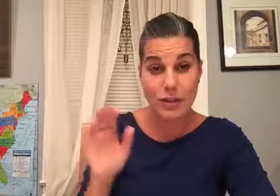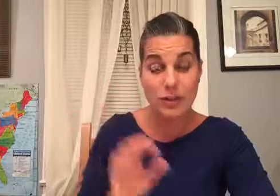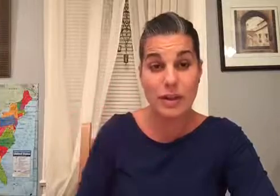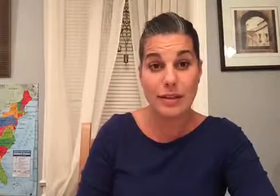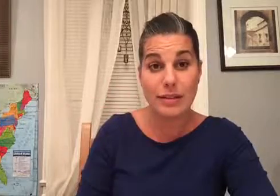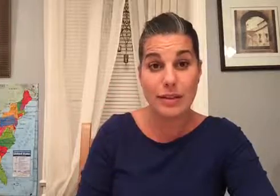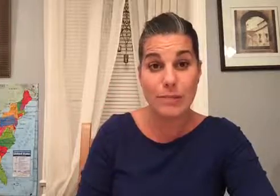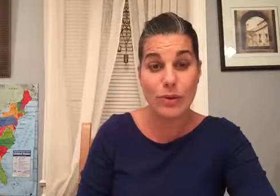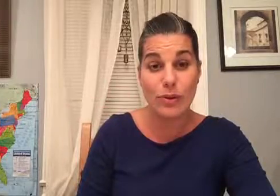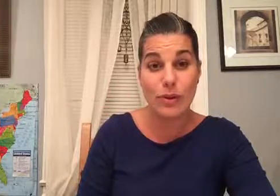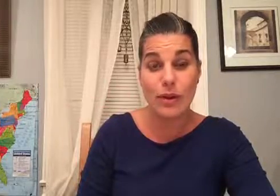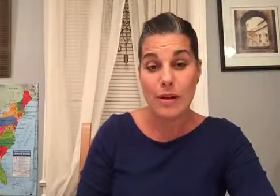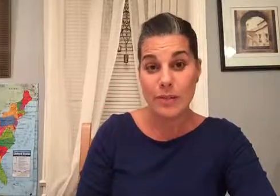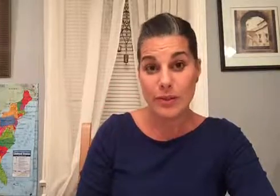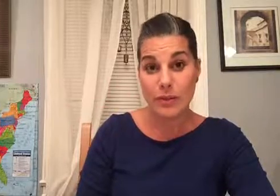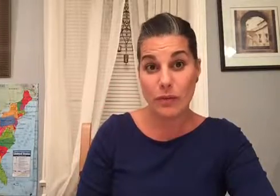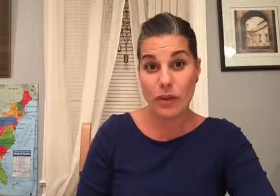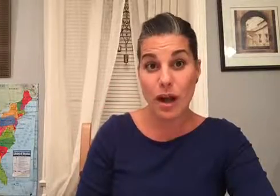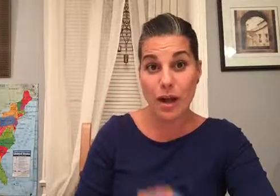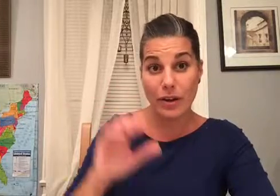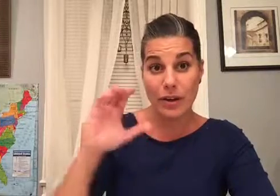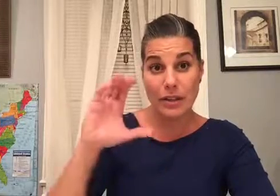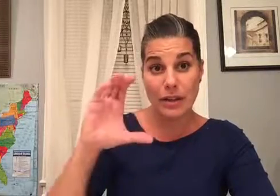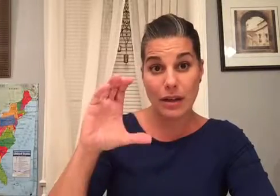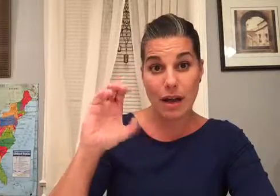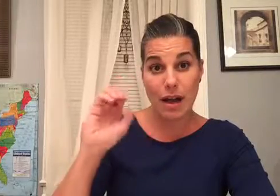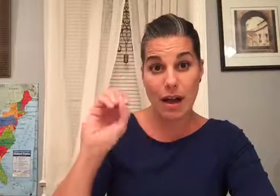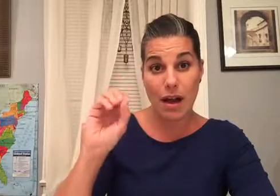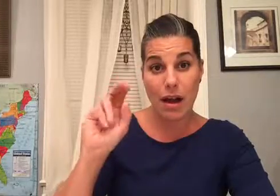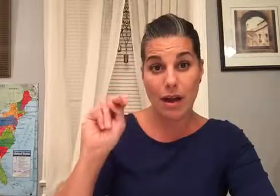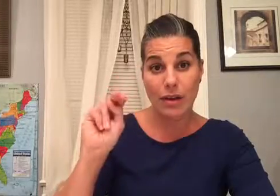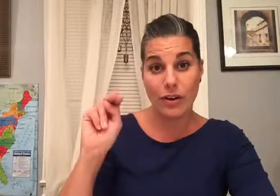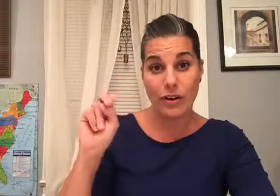let's do it nice and smooth. So for Connor, it's Connor.